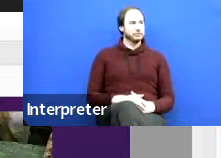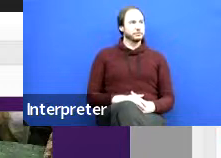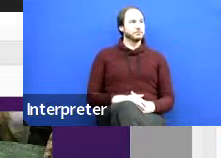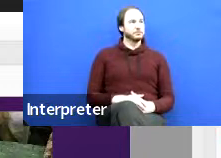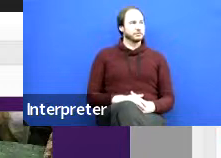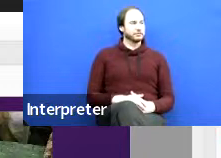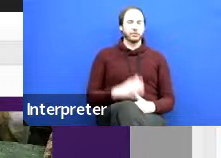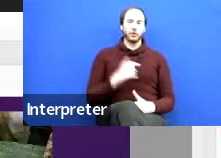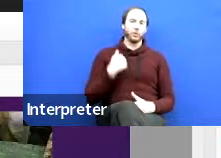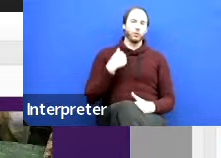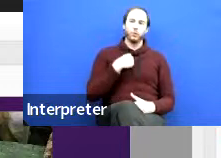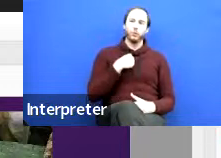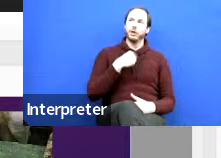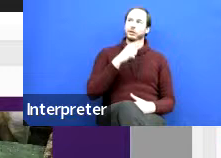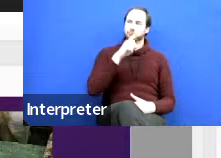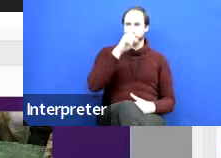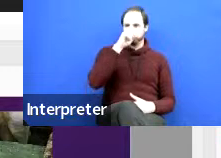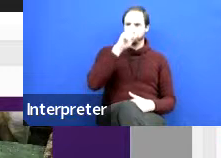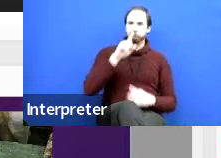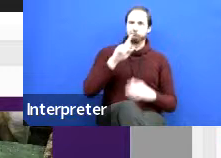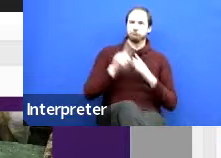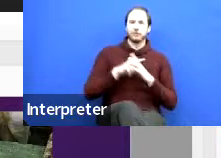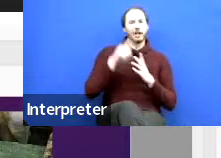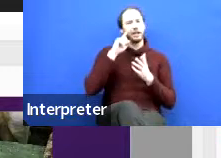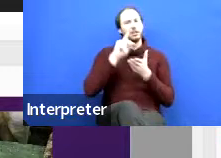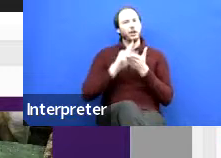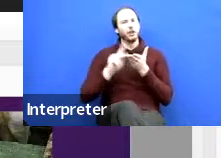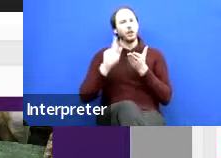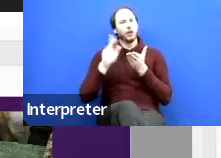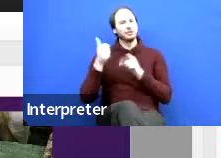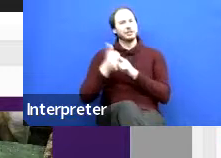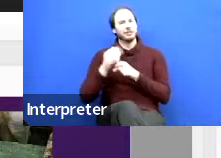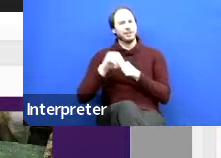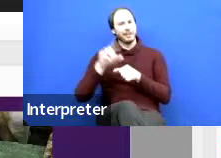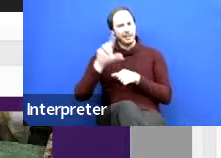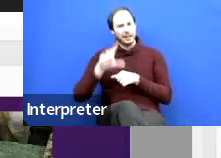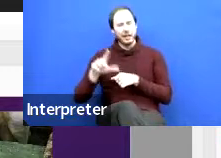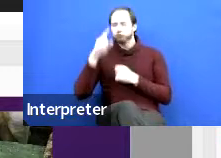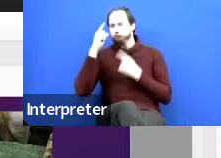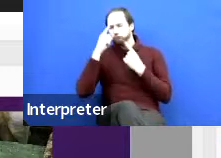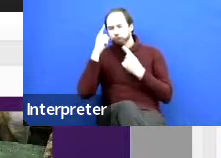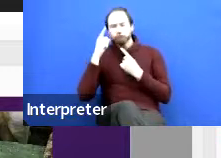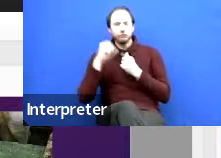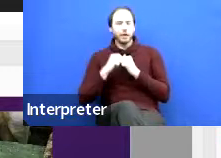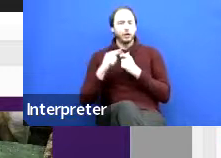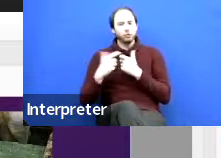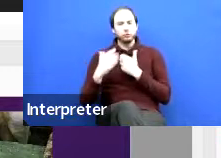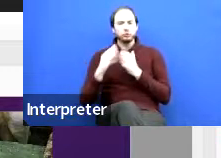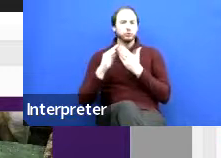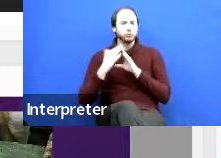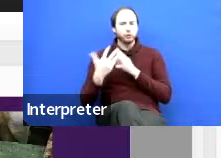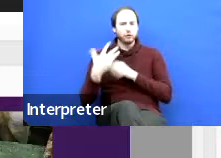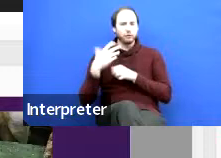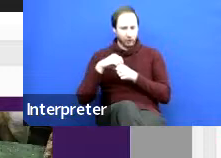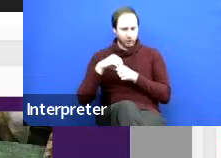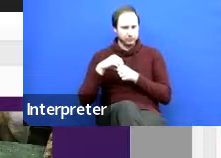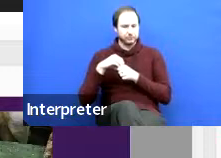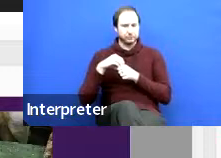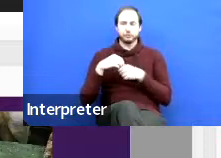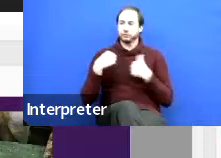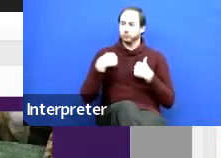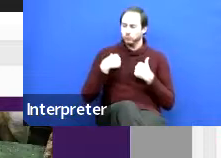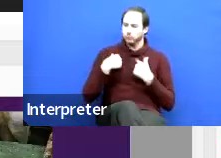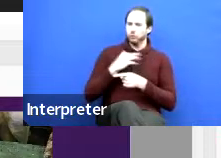this was an idea. I think it was the clerks in the library, perhaps. And I think was a